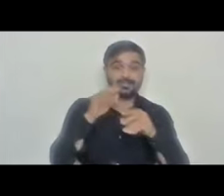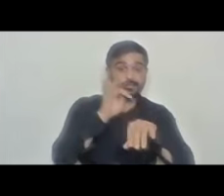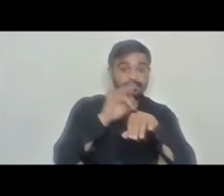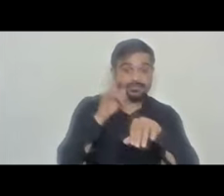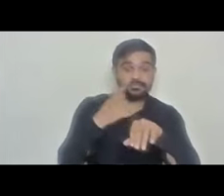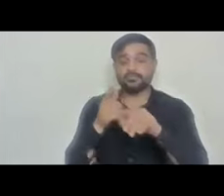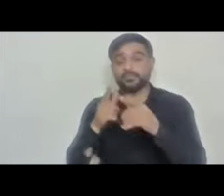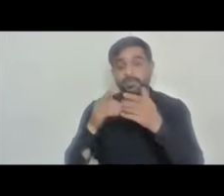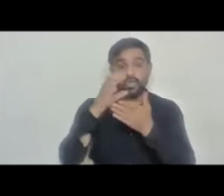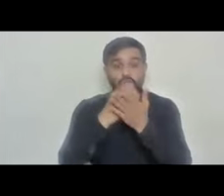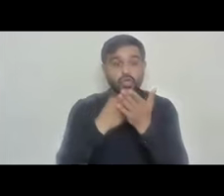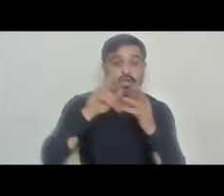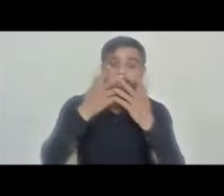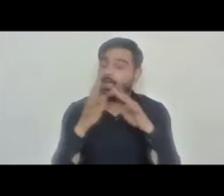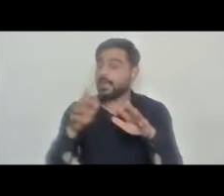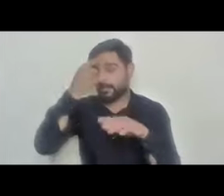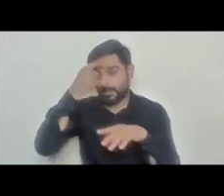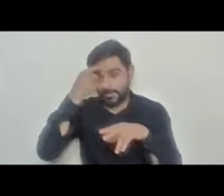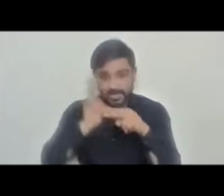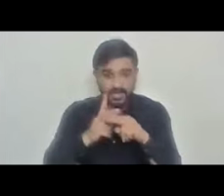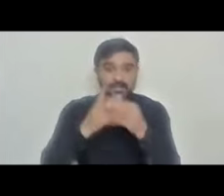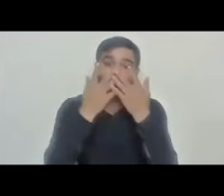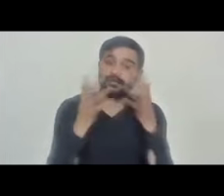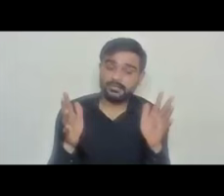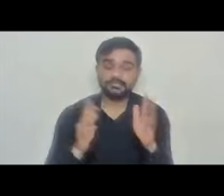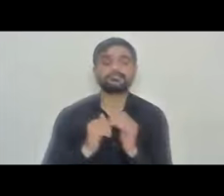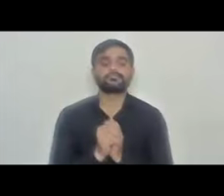a discourse regarding any issue is the kind of